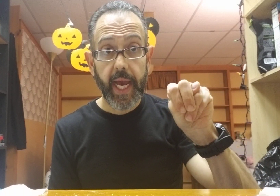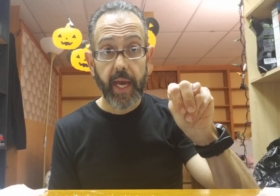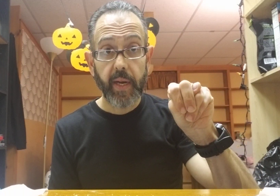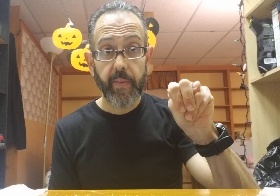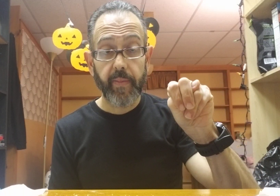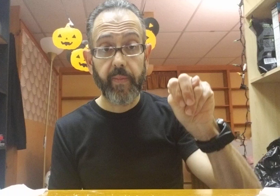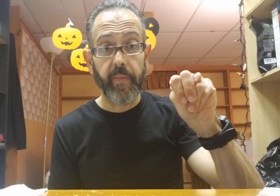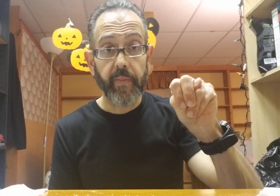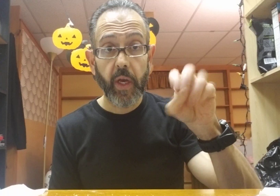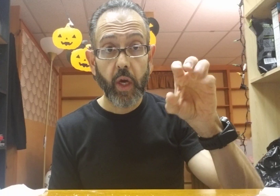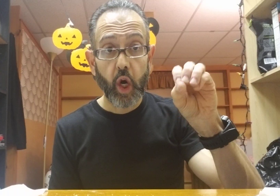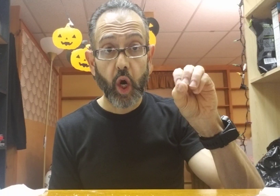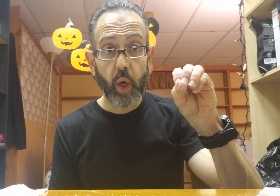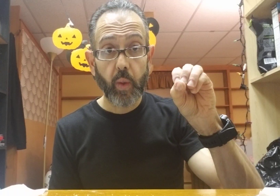M, N, O,